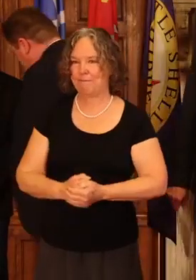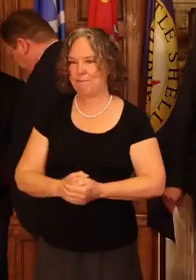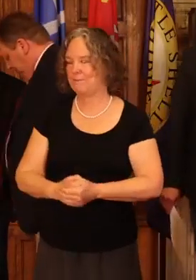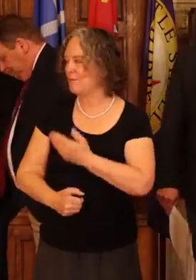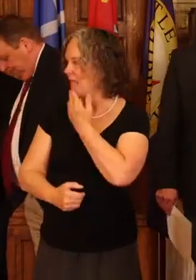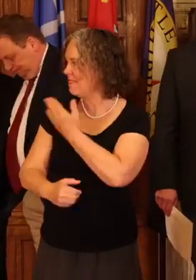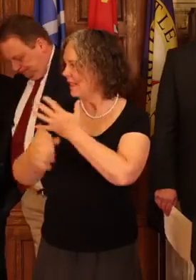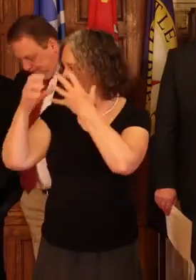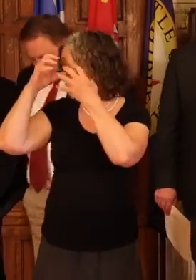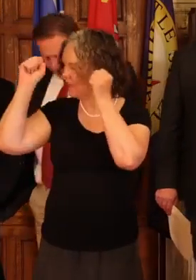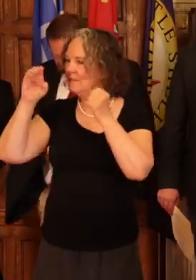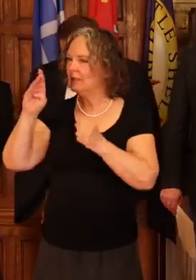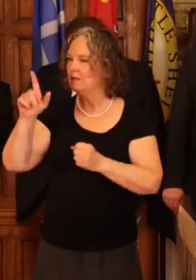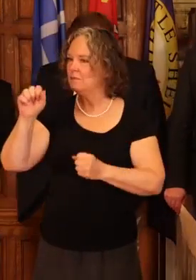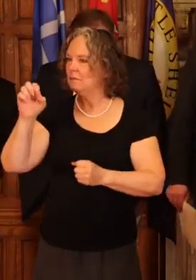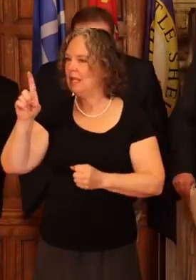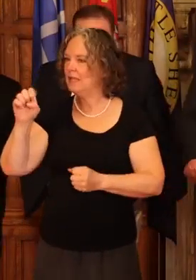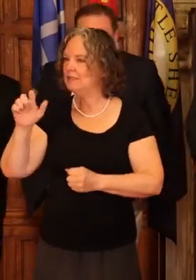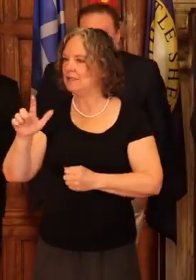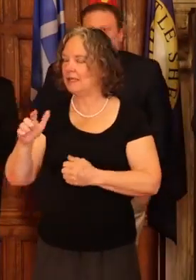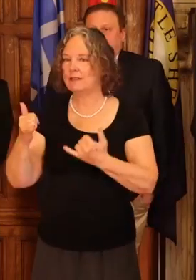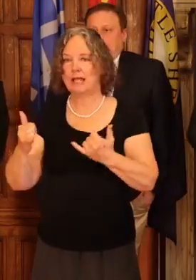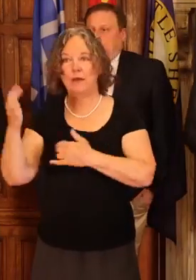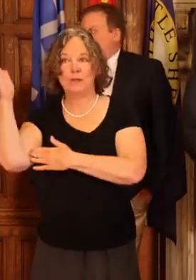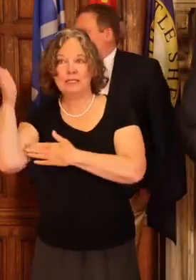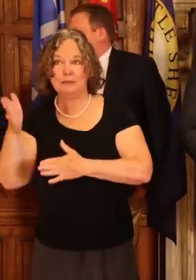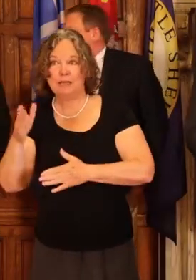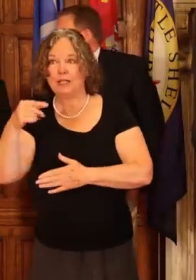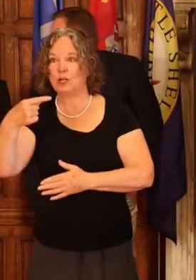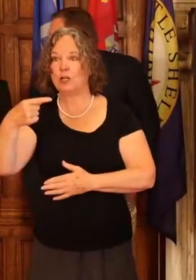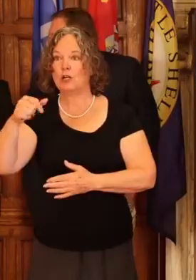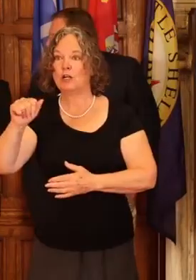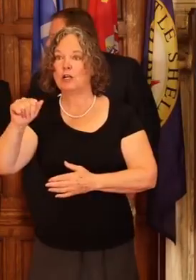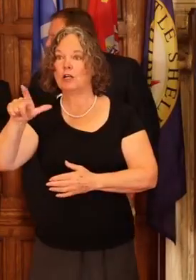Thank you, President Blaisdell. Speaker Galt.